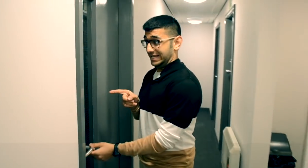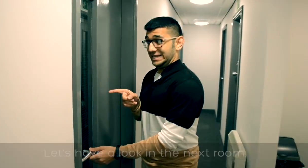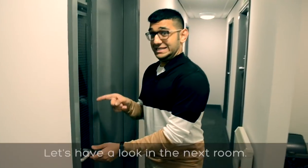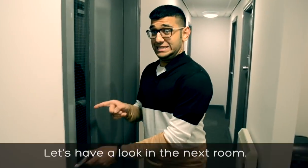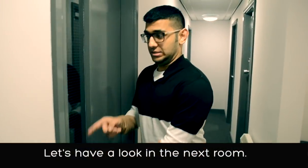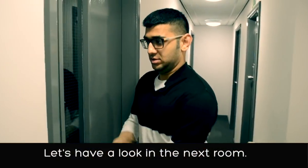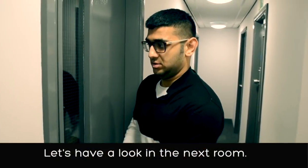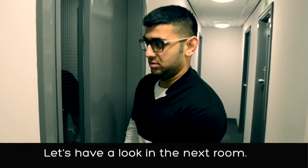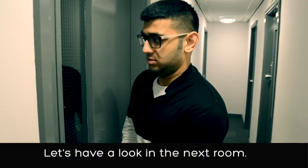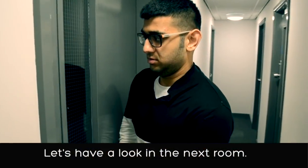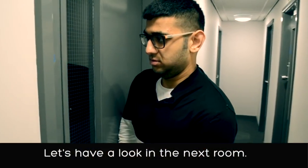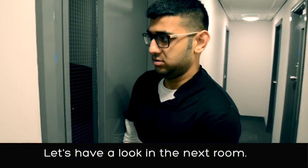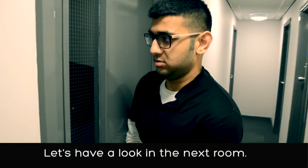Let's have a look in the next room.